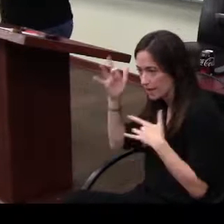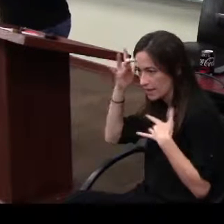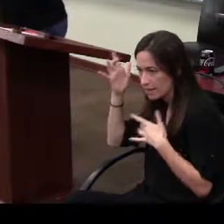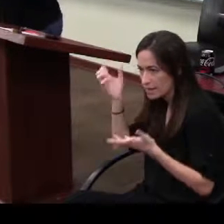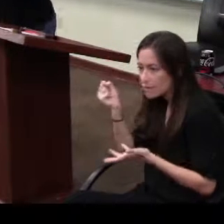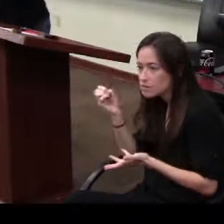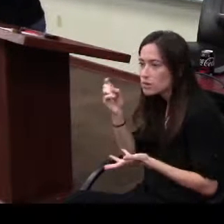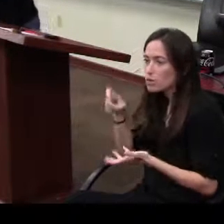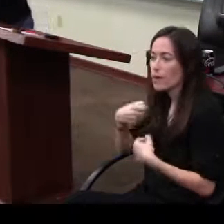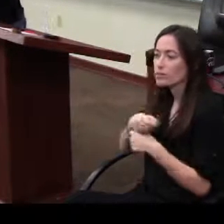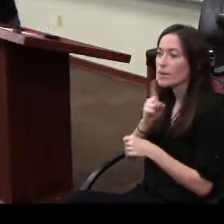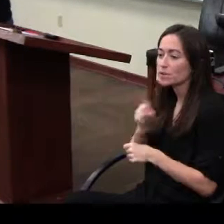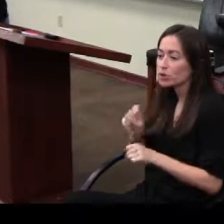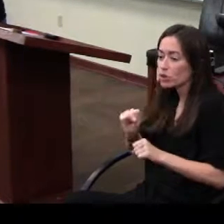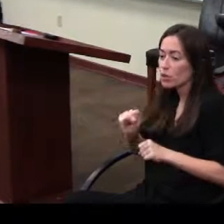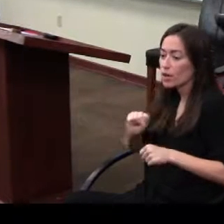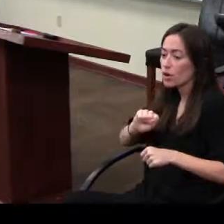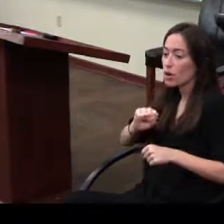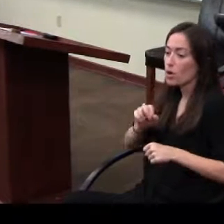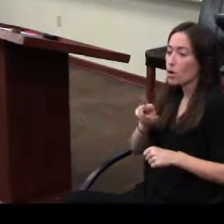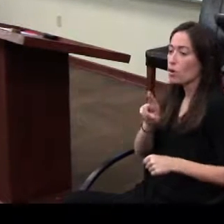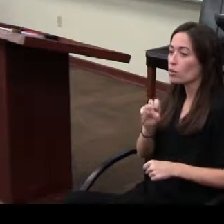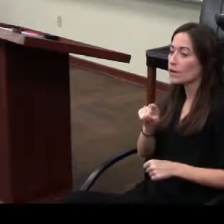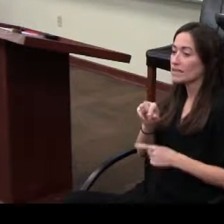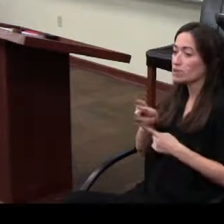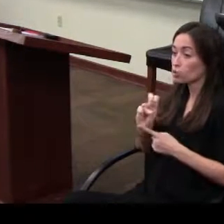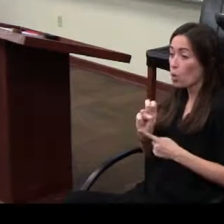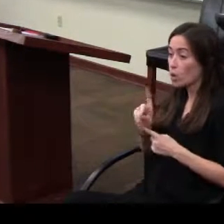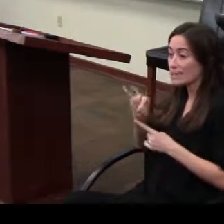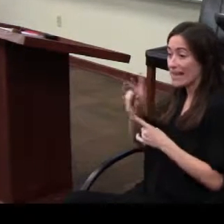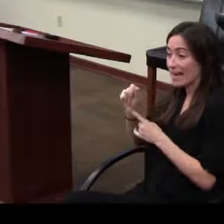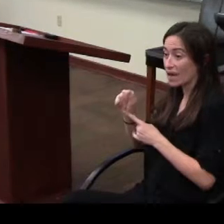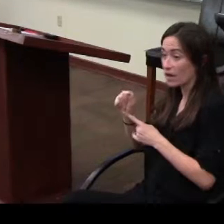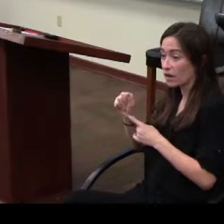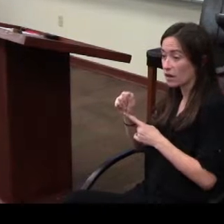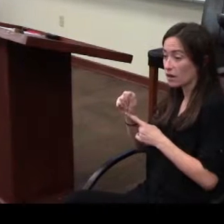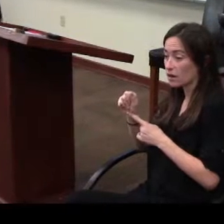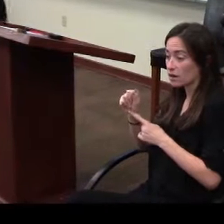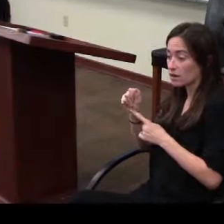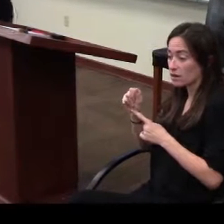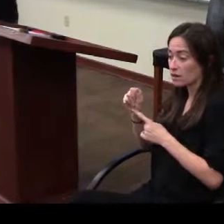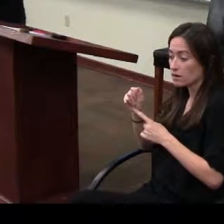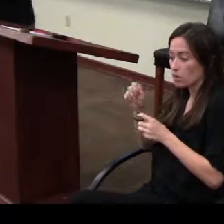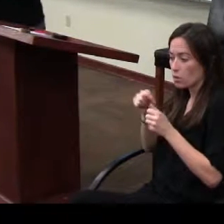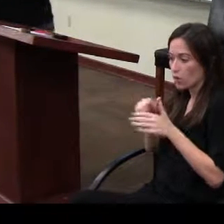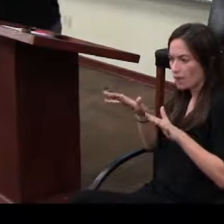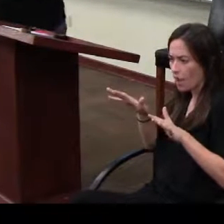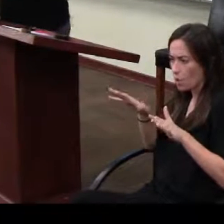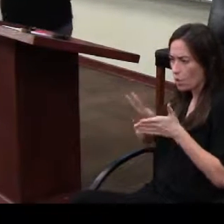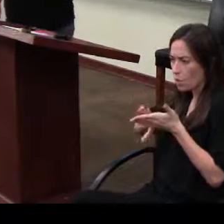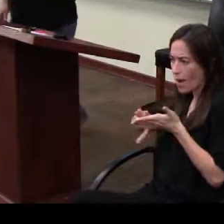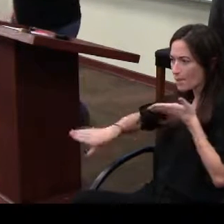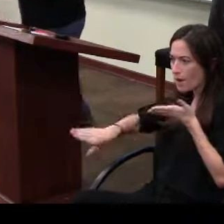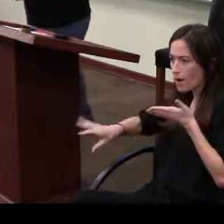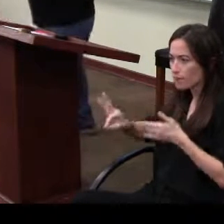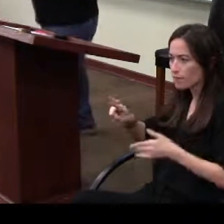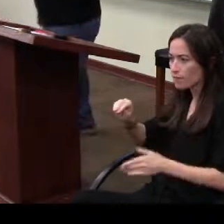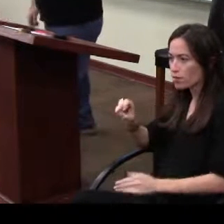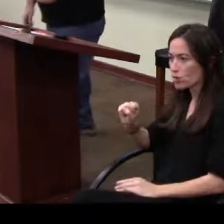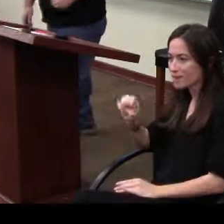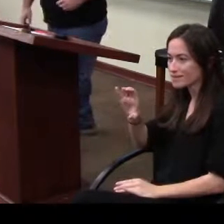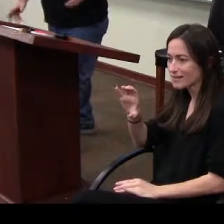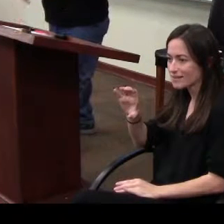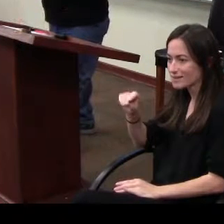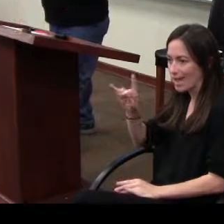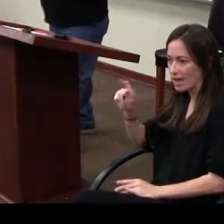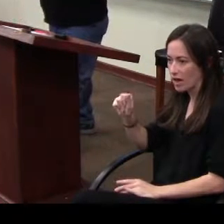restore your data without wiping all of the forensic data on the stuff that's been ransomed. People don't think about that. Do I have enough space to actually restore